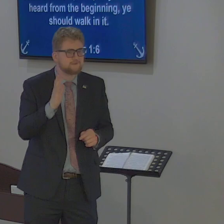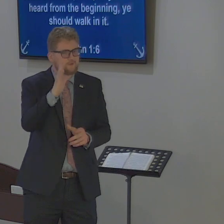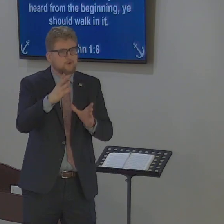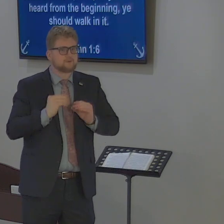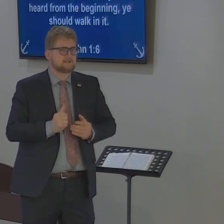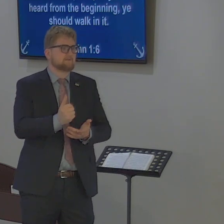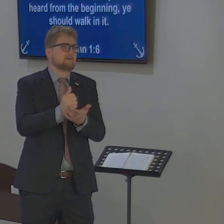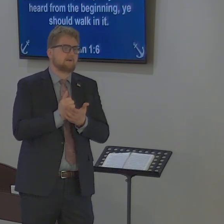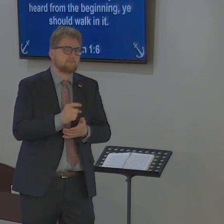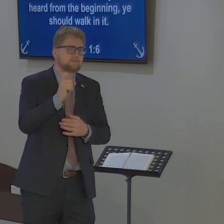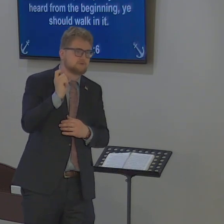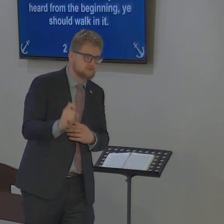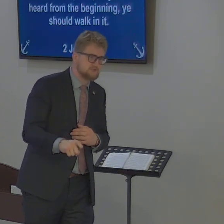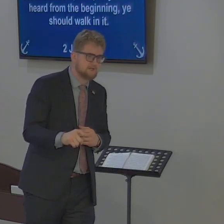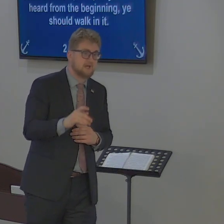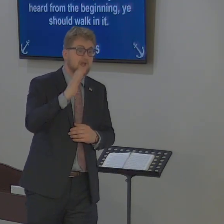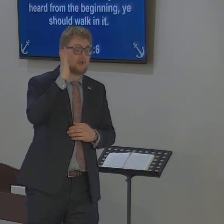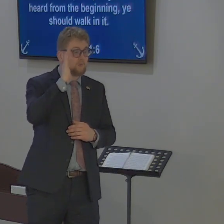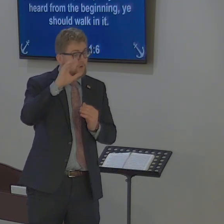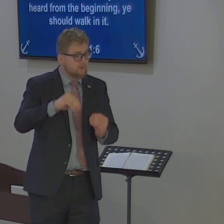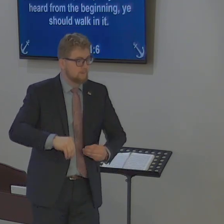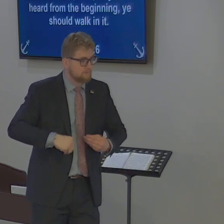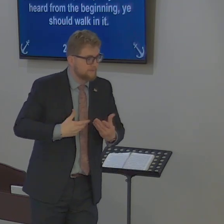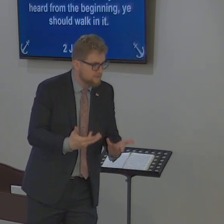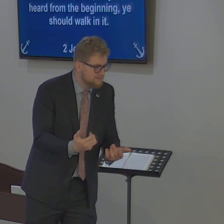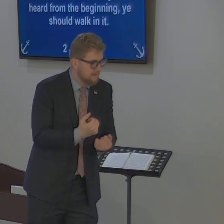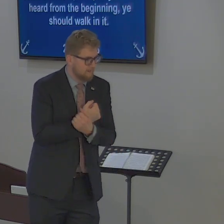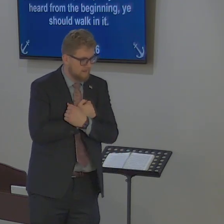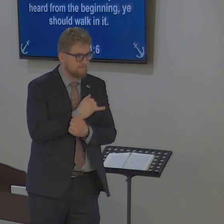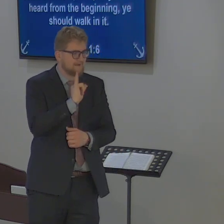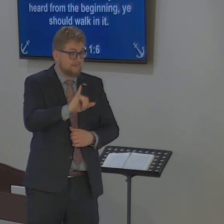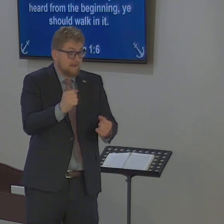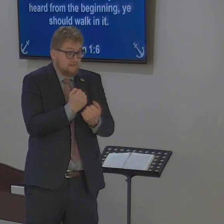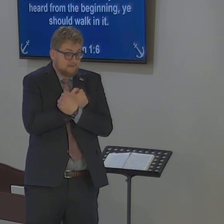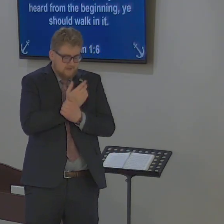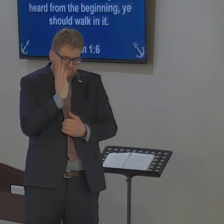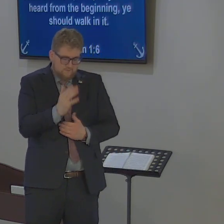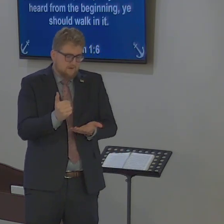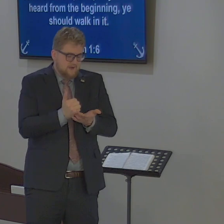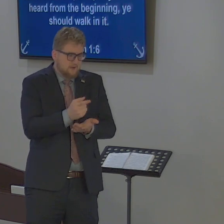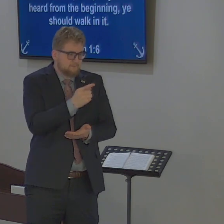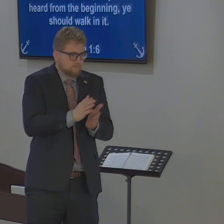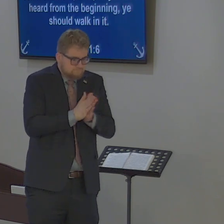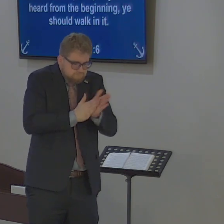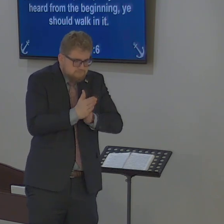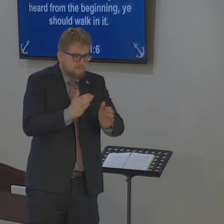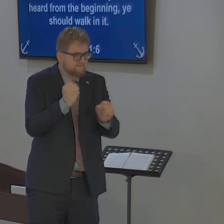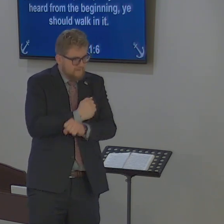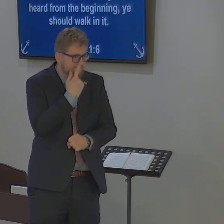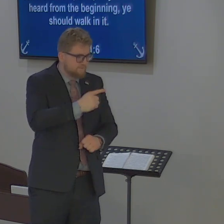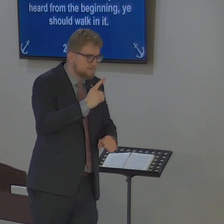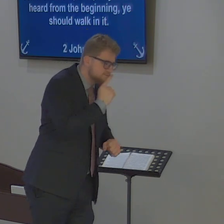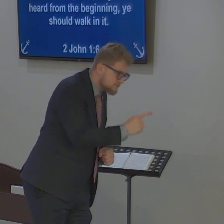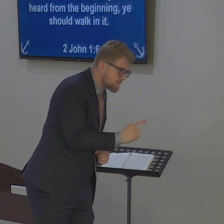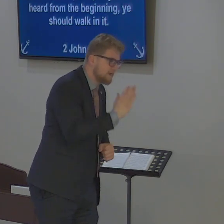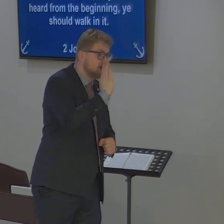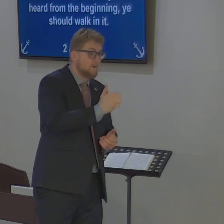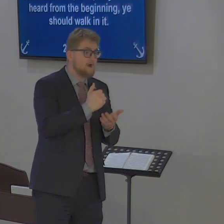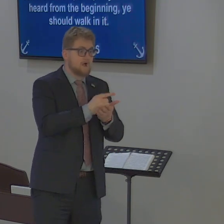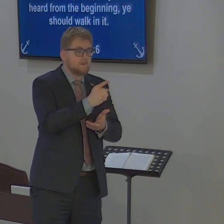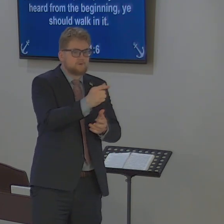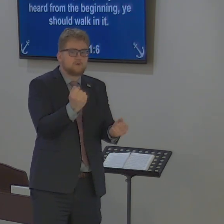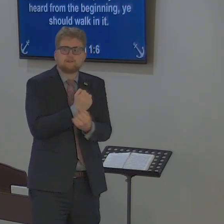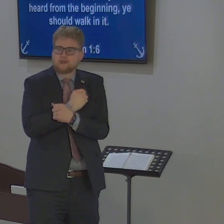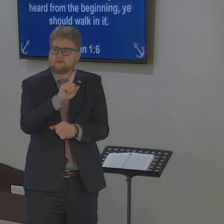ought to produce in you a love, and that love will help you to fight for that truth. And that love will help you to love one another. Why is that? Because in verse 8 he